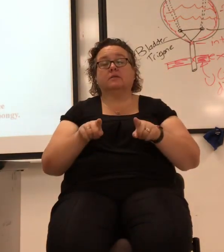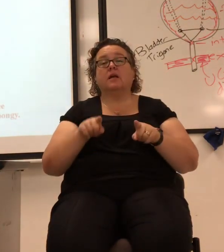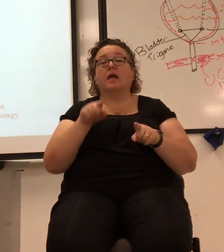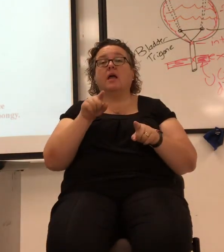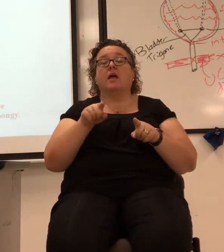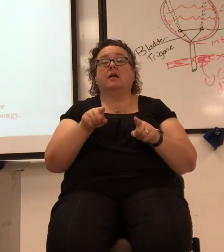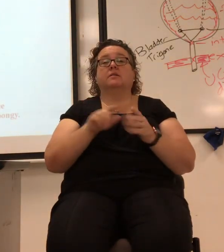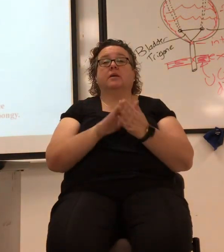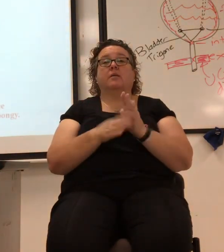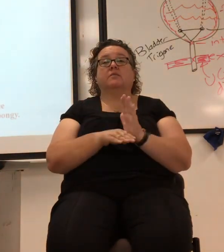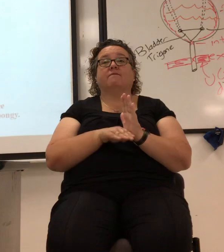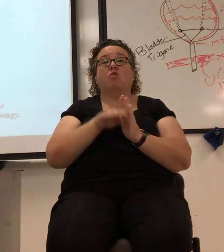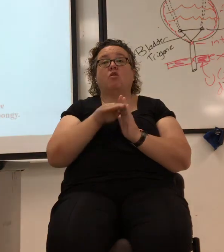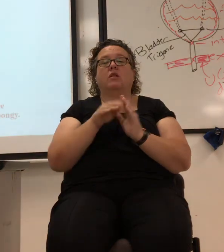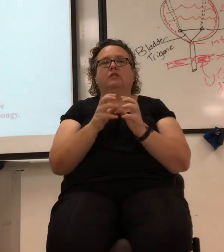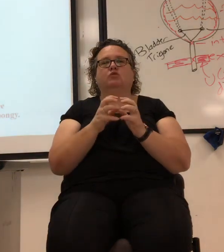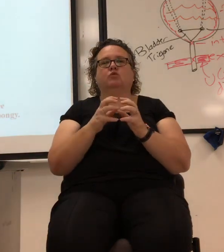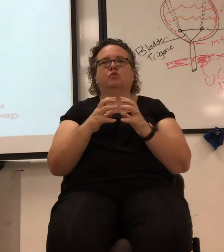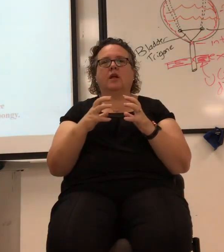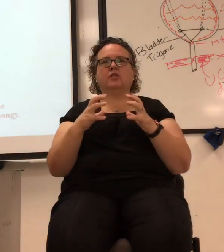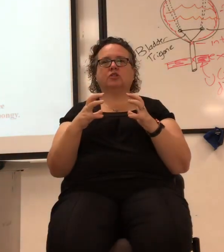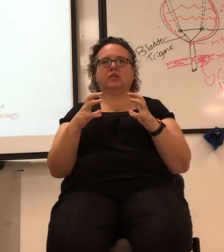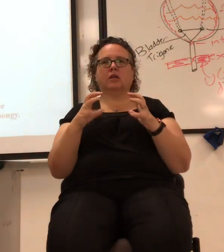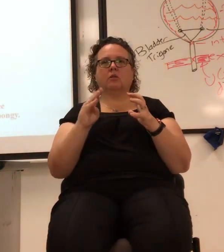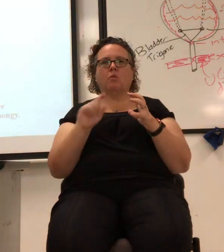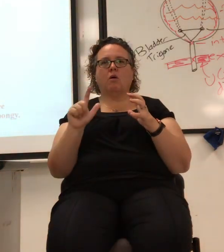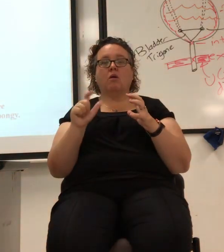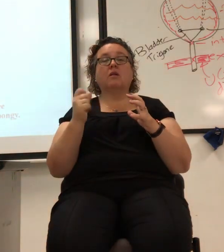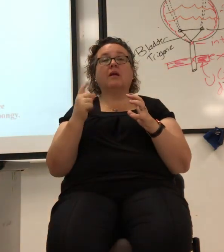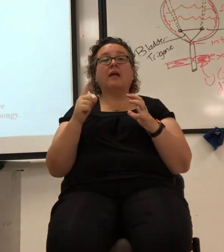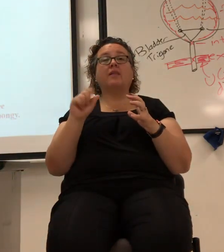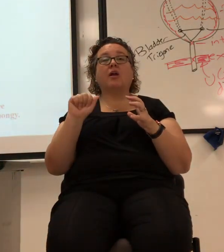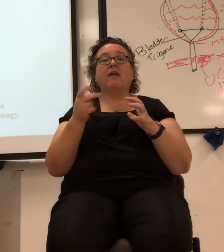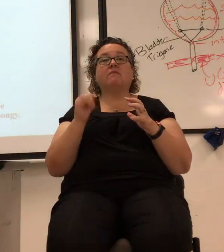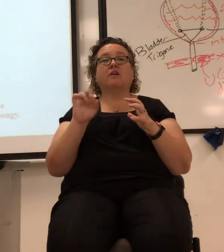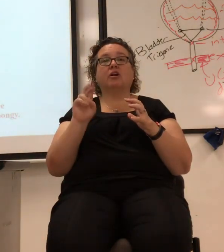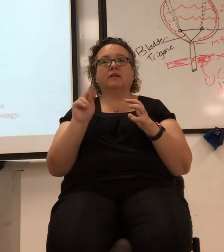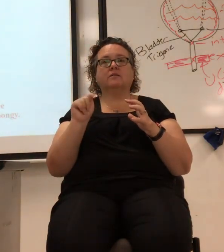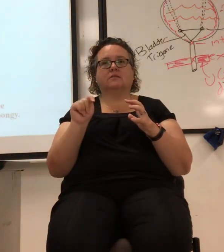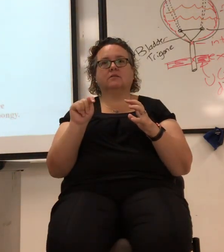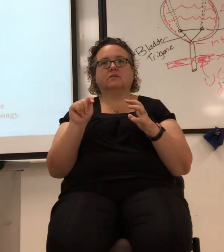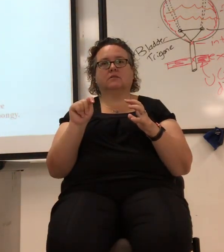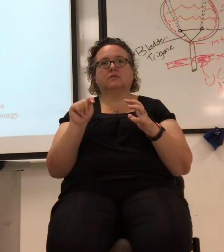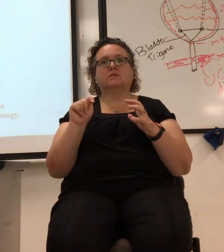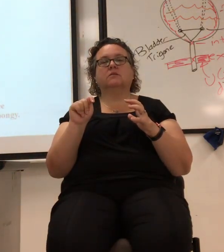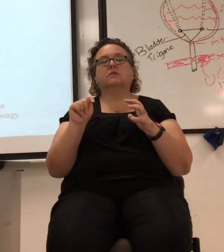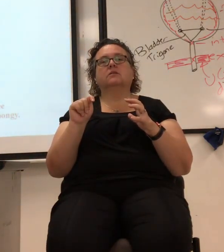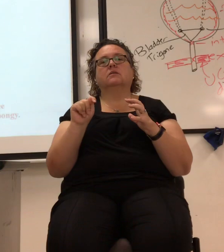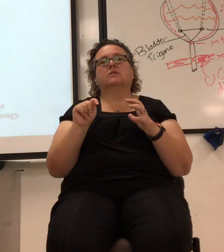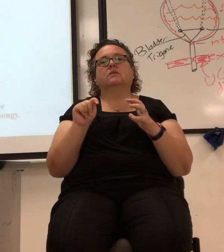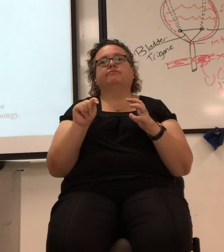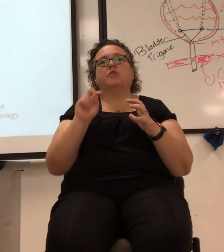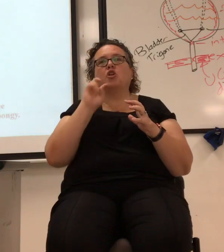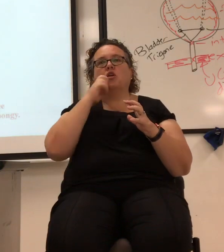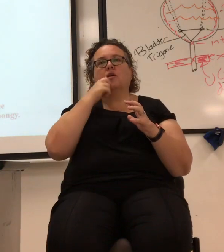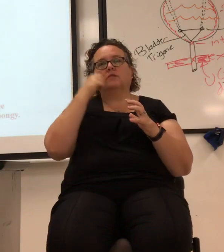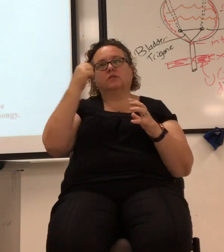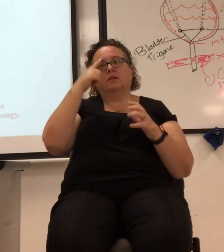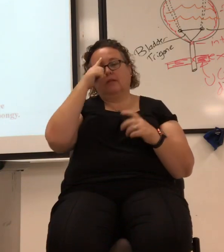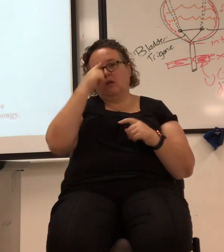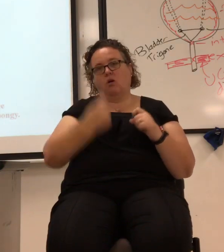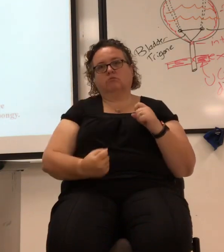The full capacity of the bladder normally is around 500 to 800 ml. That's like, you really gotta go.